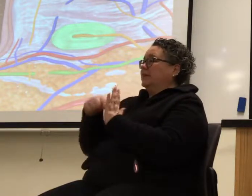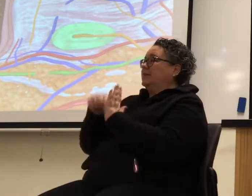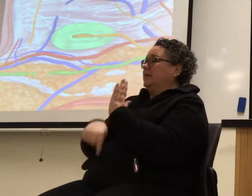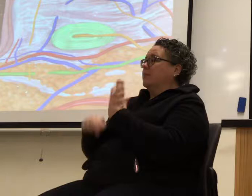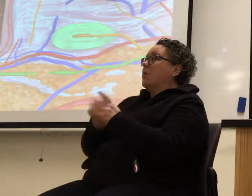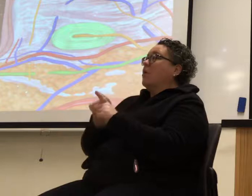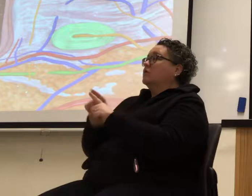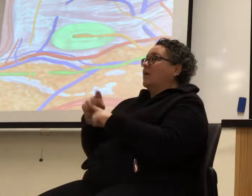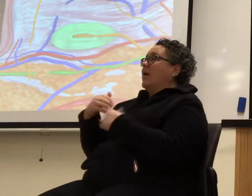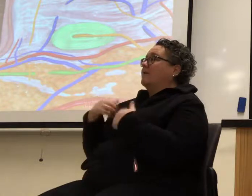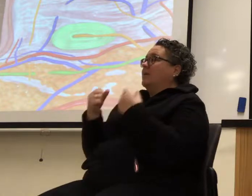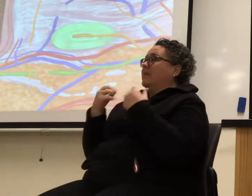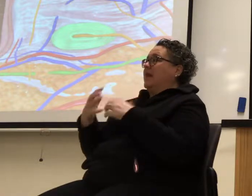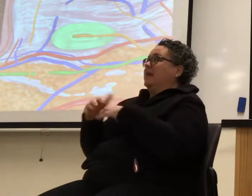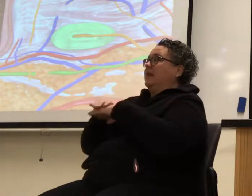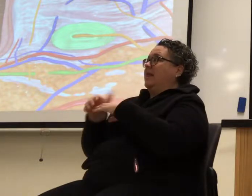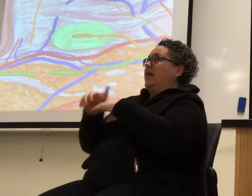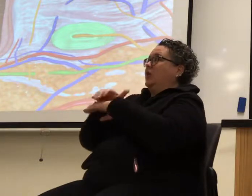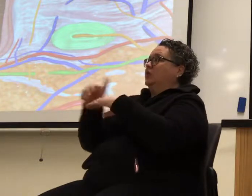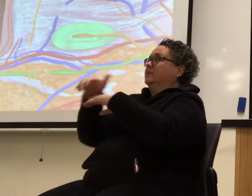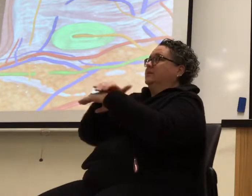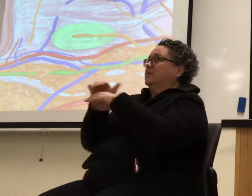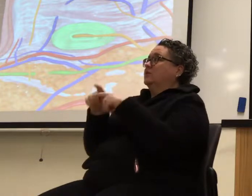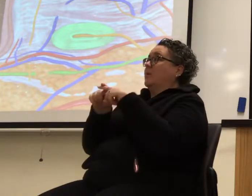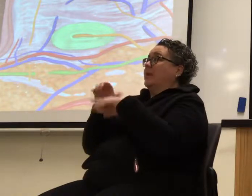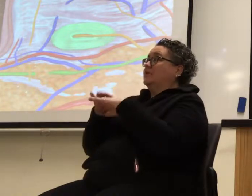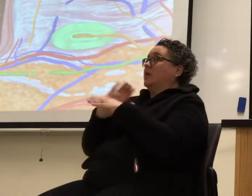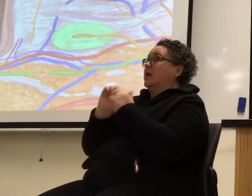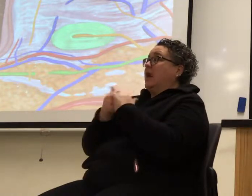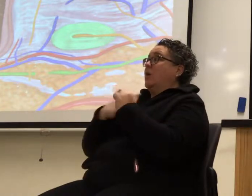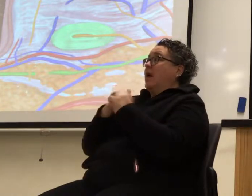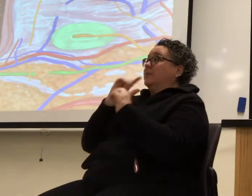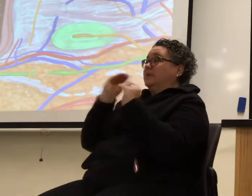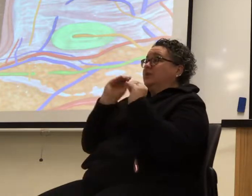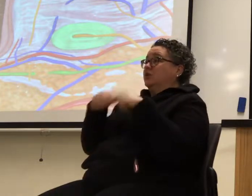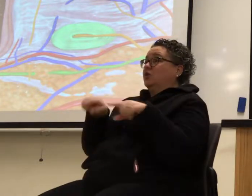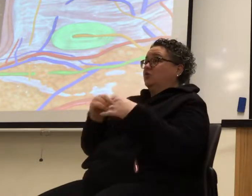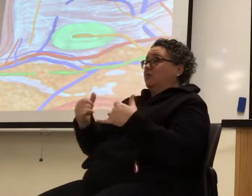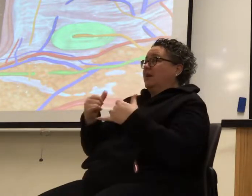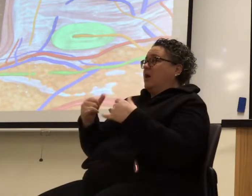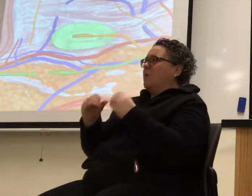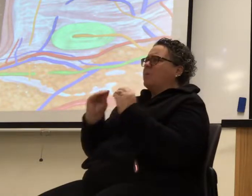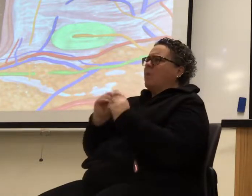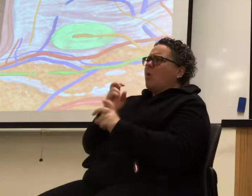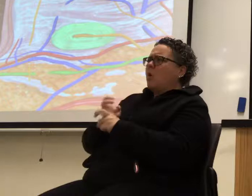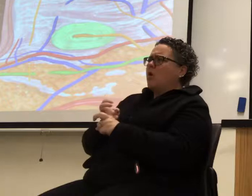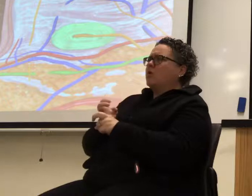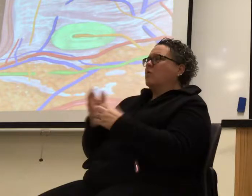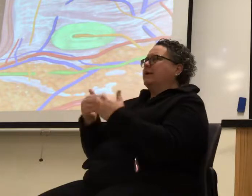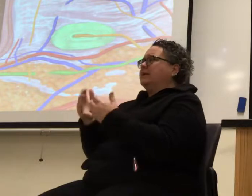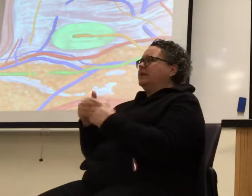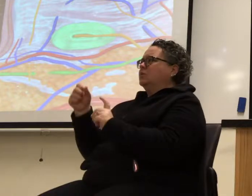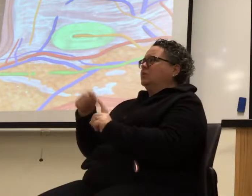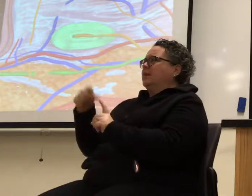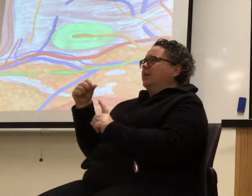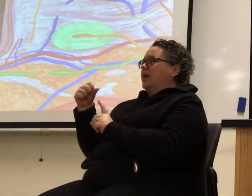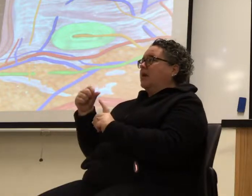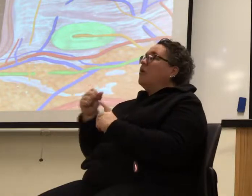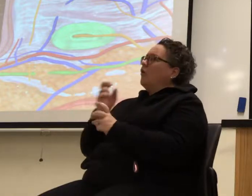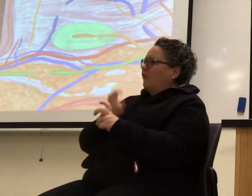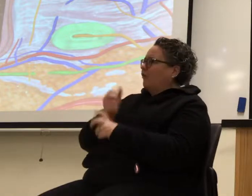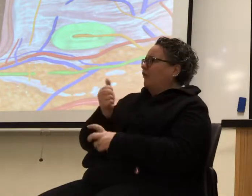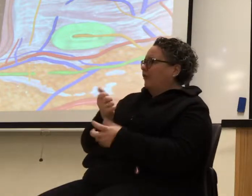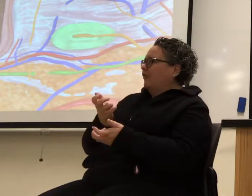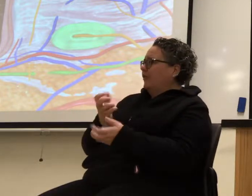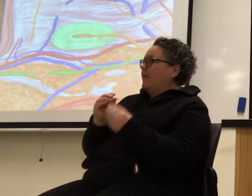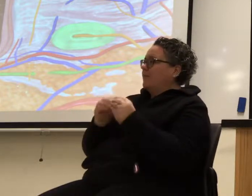many layers. So based on how I'm teaching this, is it harder or easier to stimulate that nerve ending? Harder, right?